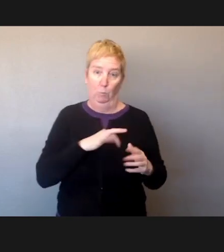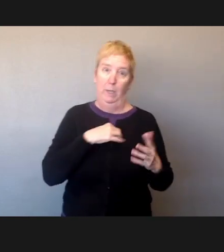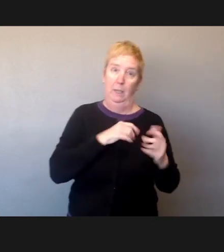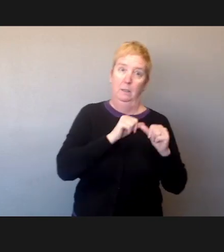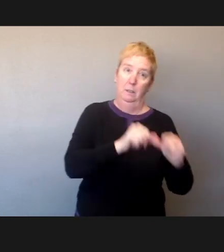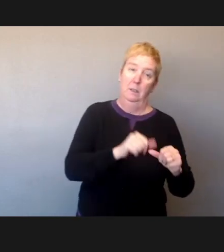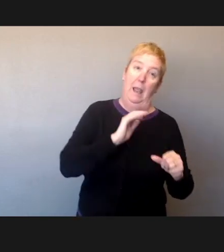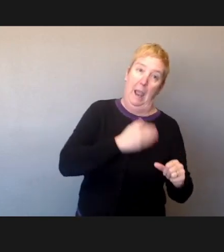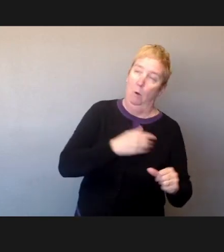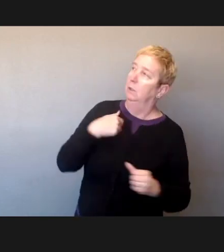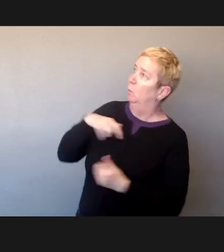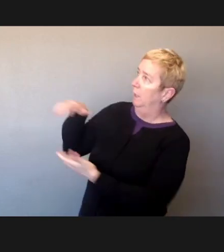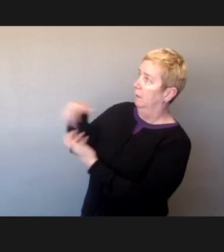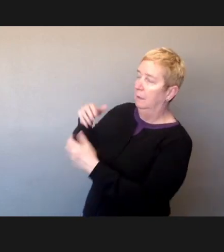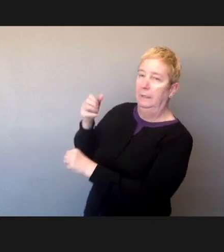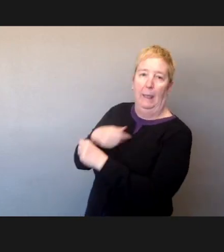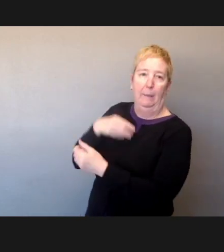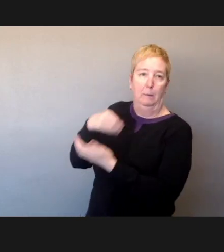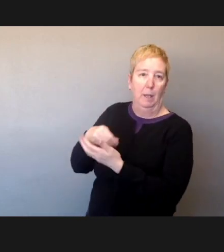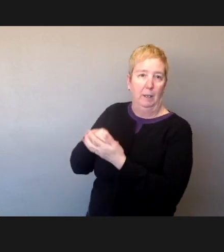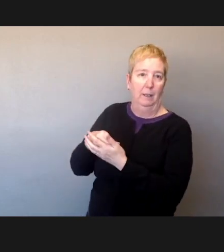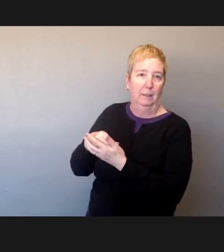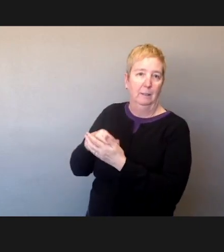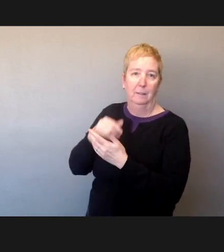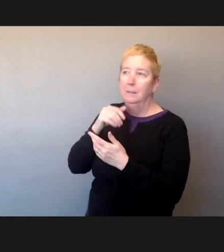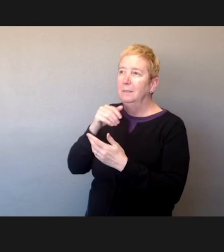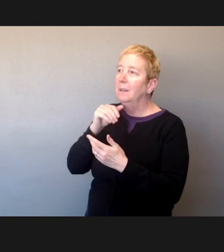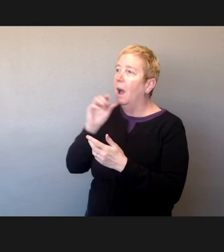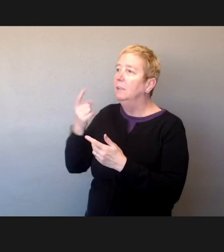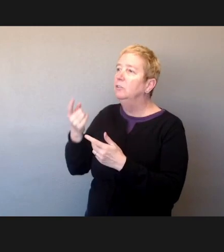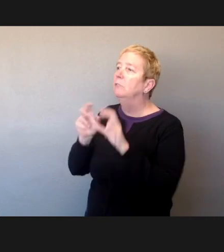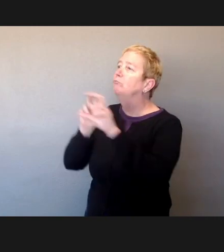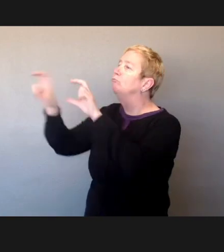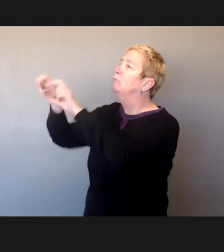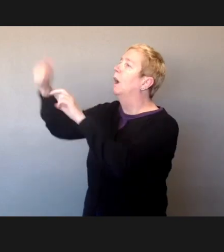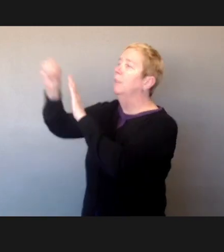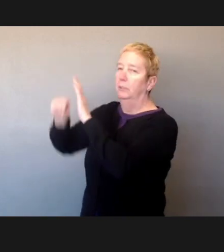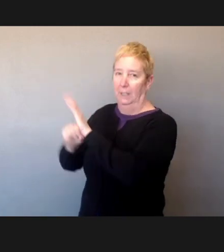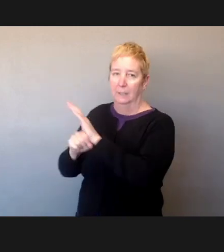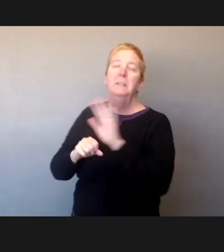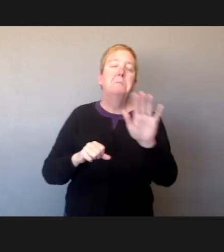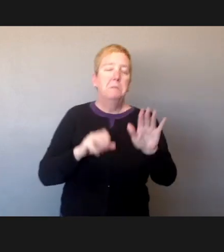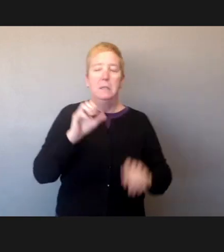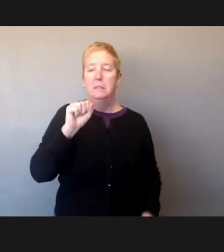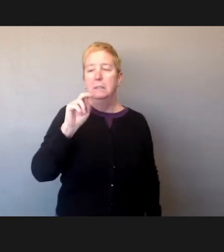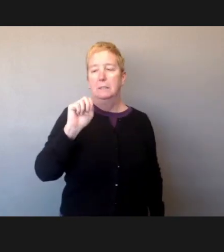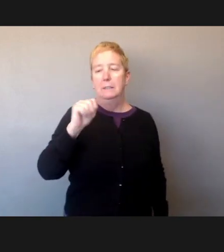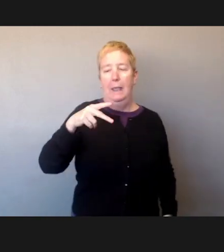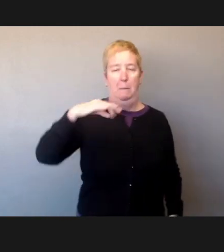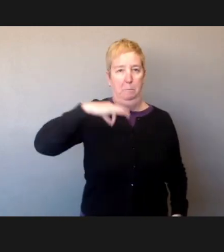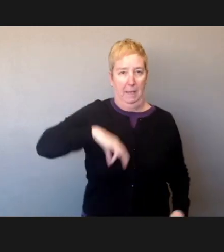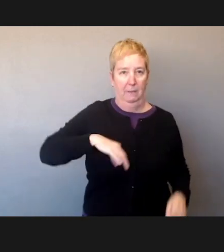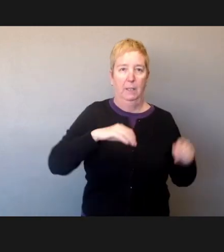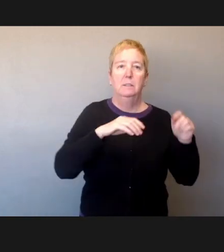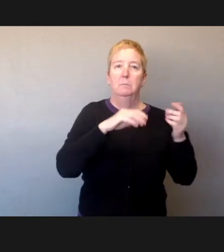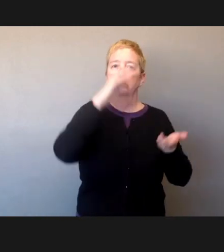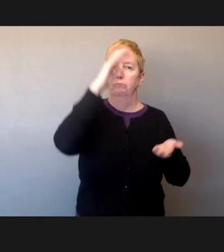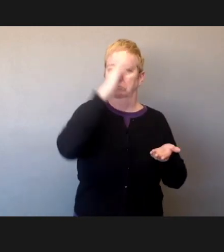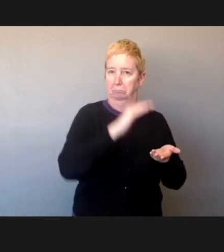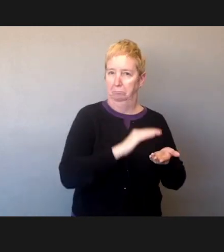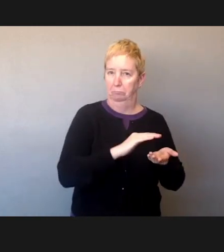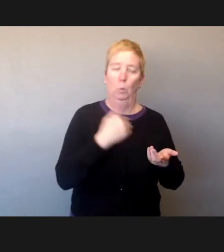ensure that New Mexicans continue to have those benefits. And now SNAP benefits are winding down now. We cannot renew those waivers